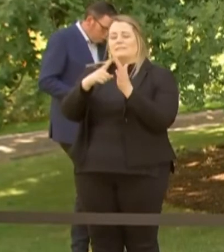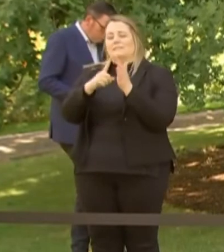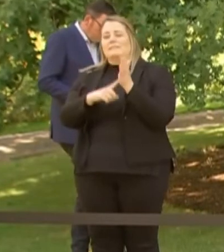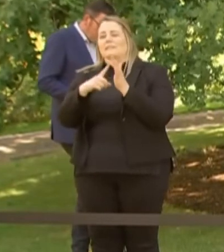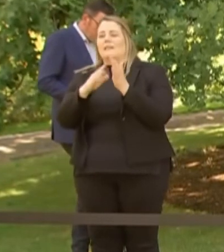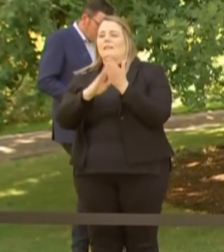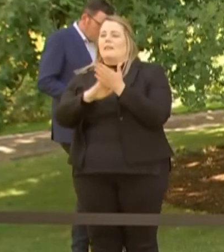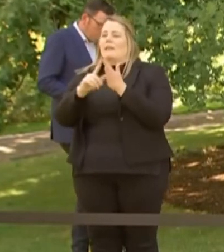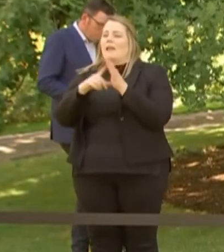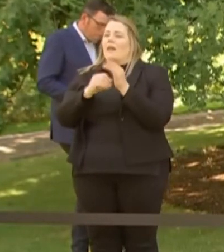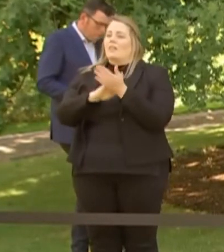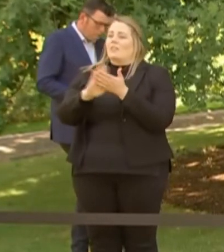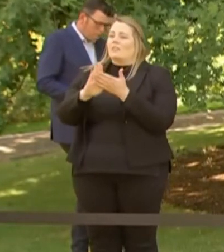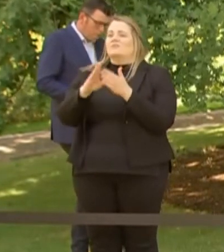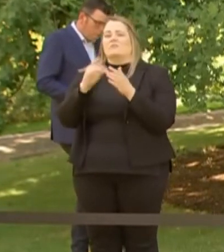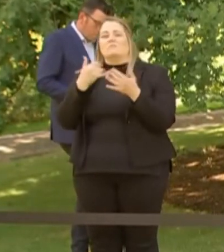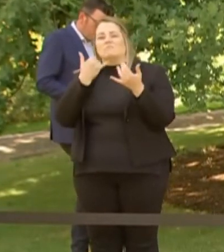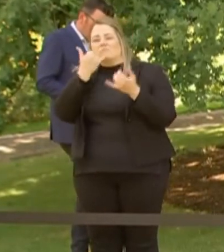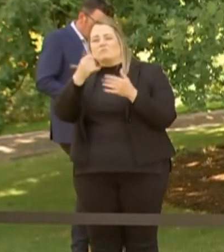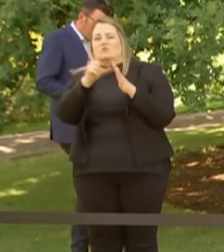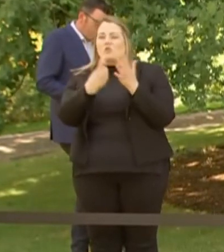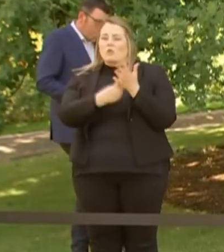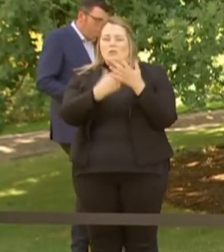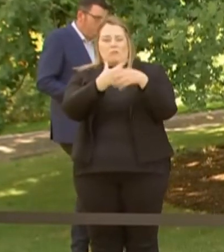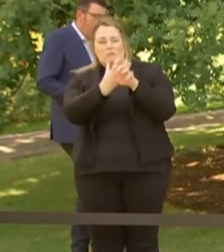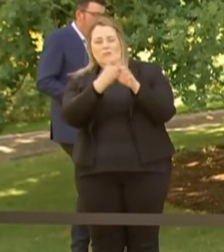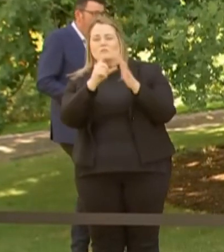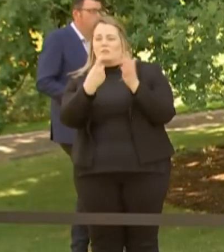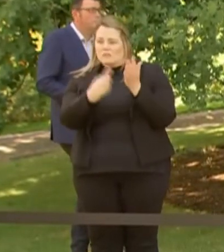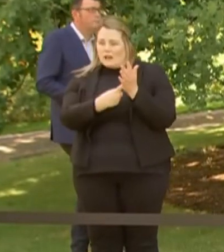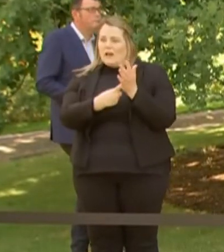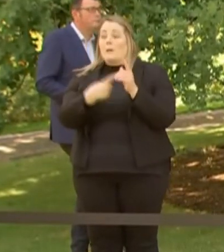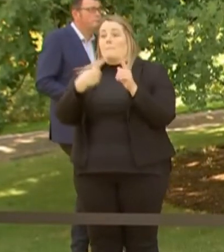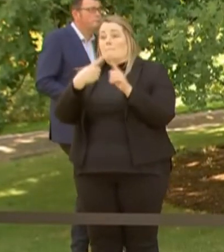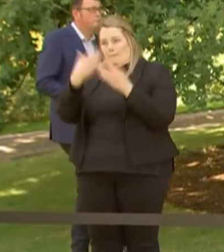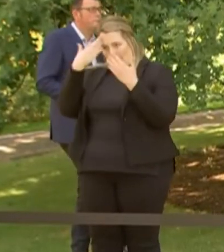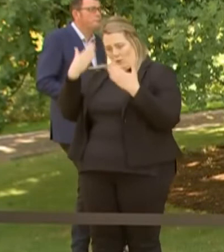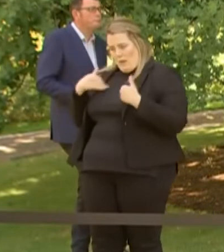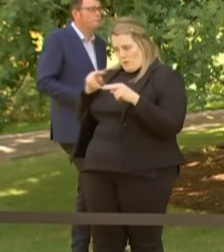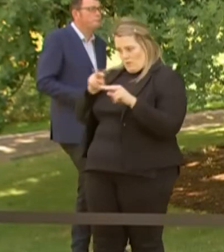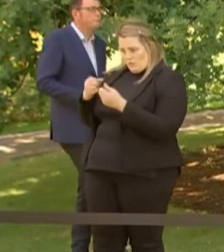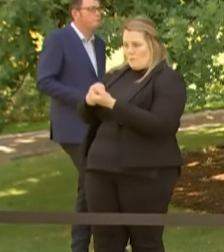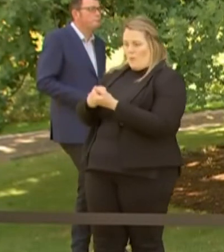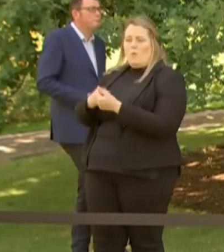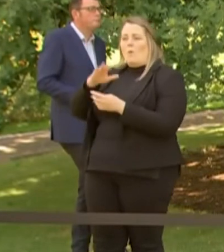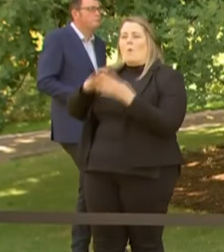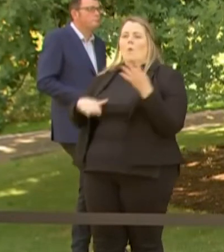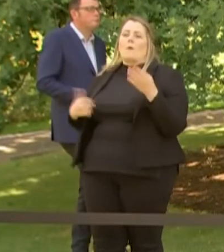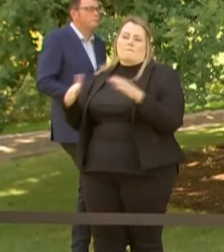important assessment process to keep people both physically and mentally well during their period there.